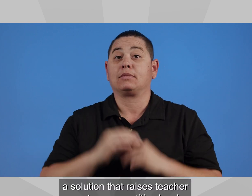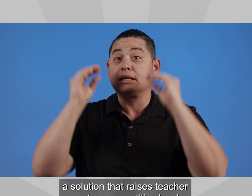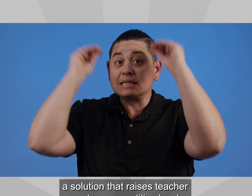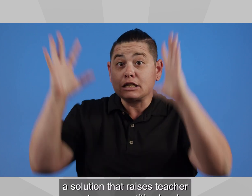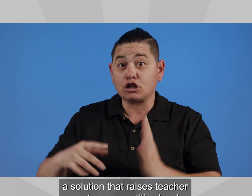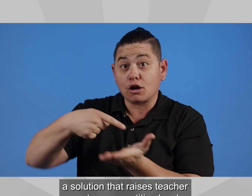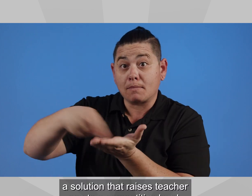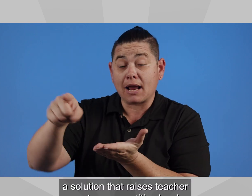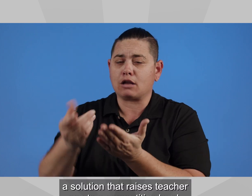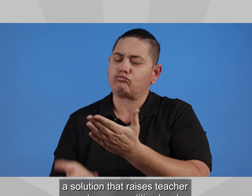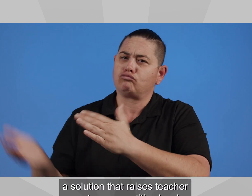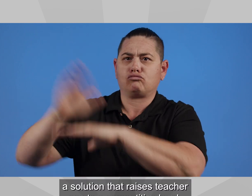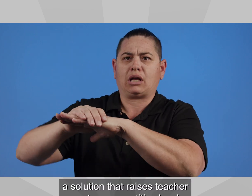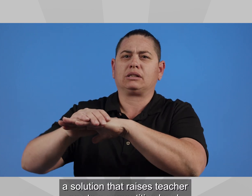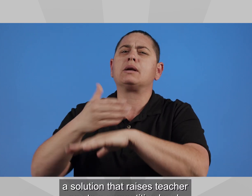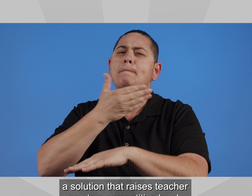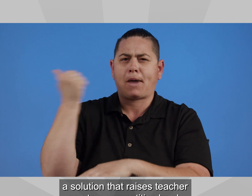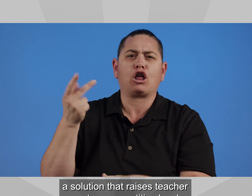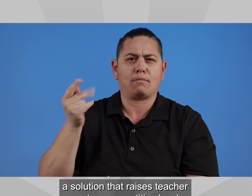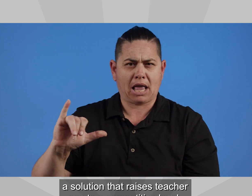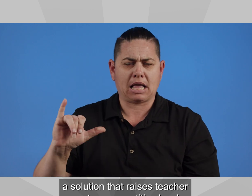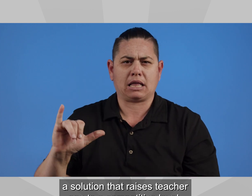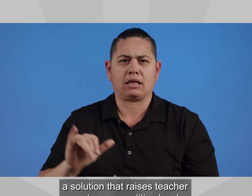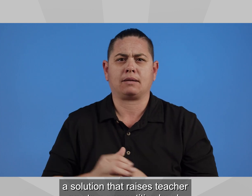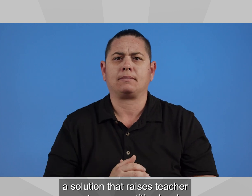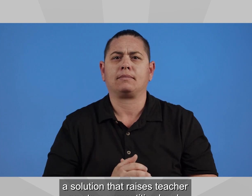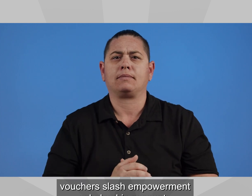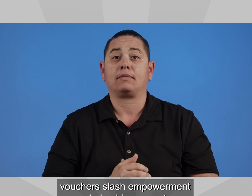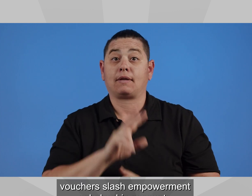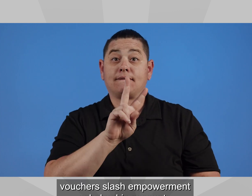A solution that raises teacher pay to a competitive level.